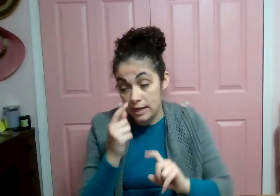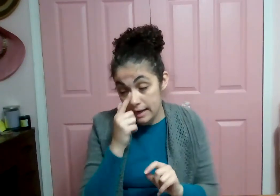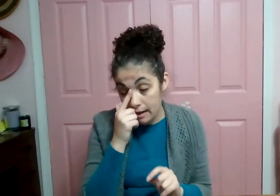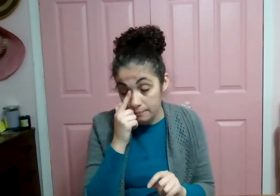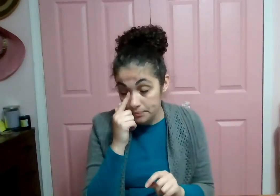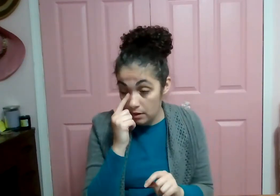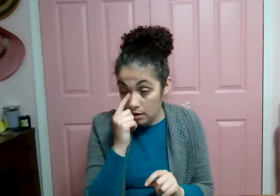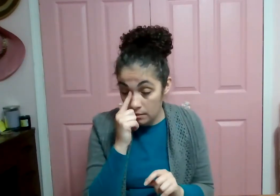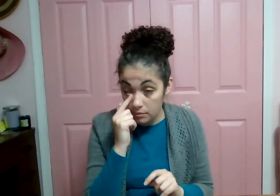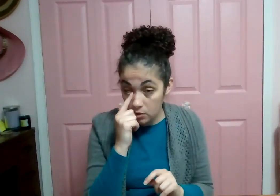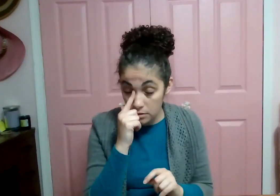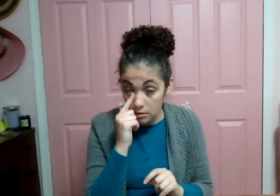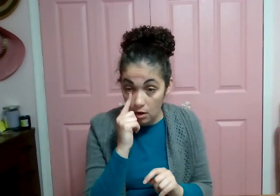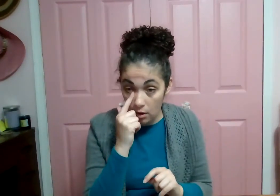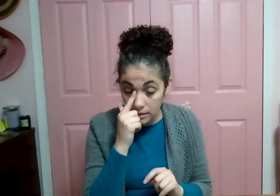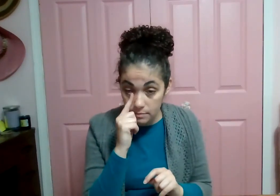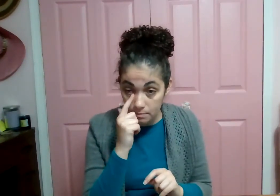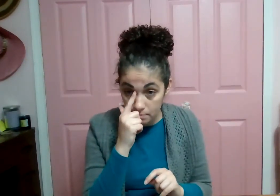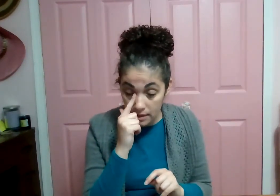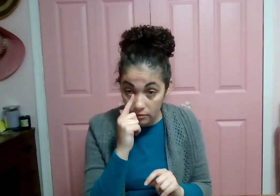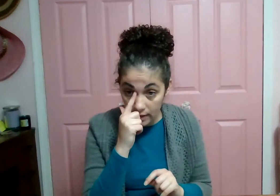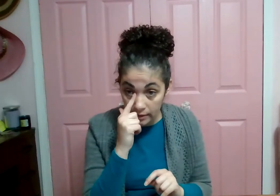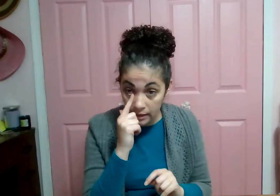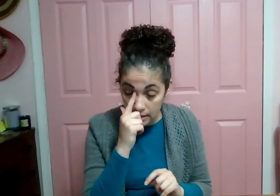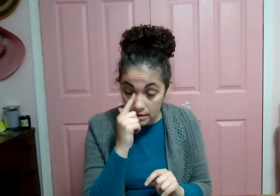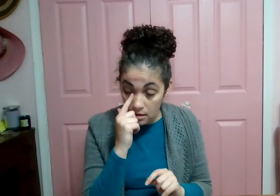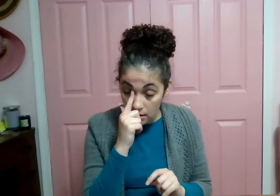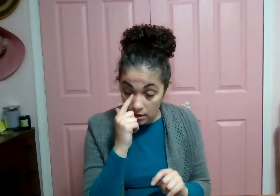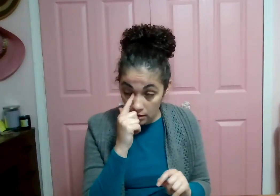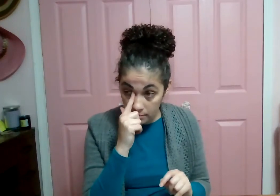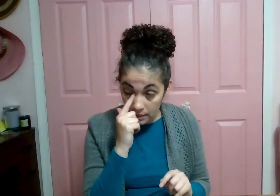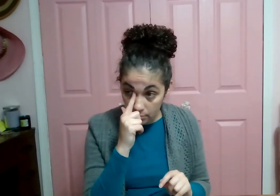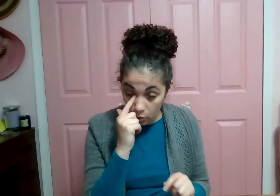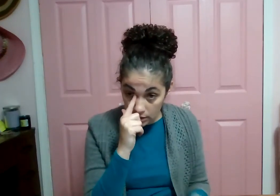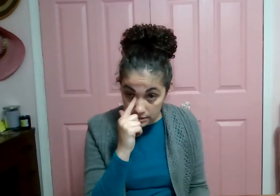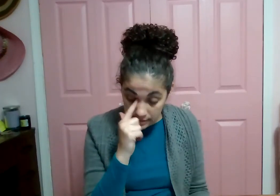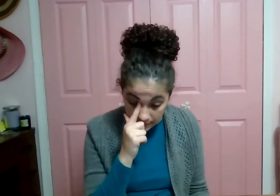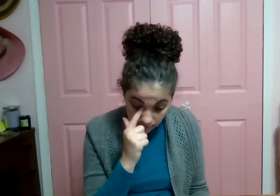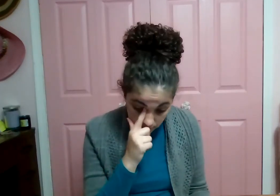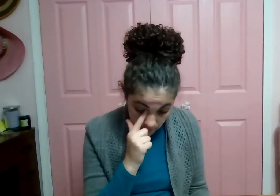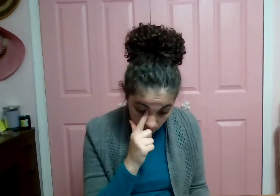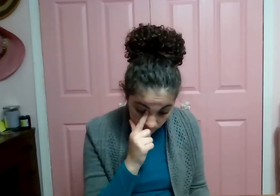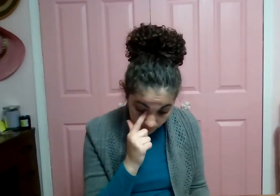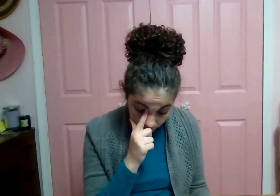friend at? Those are always very important signs to know.